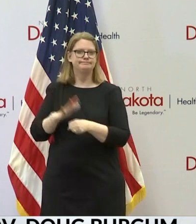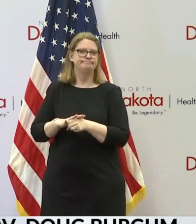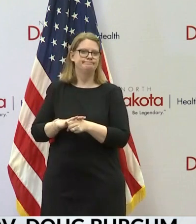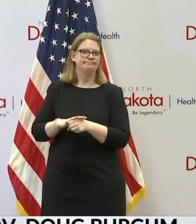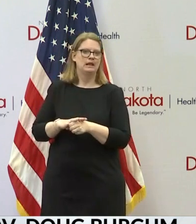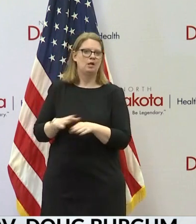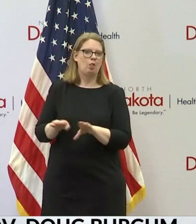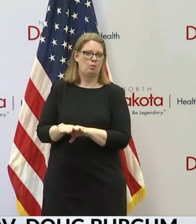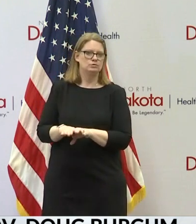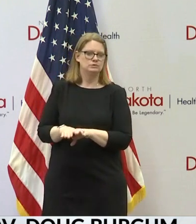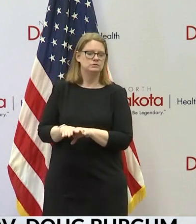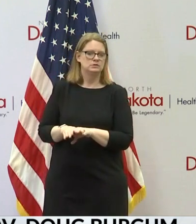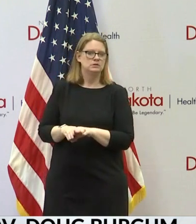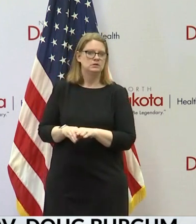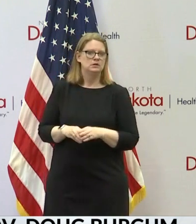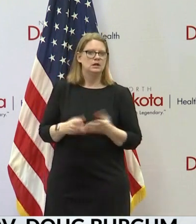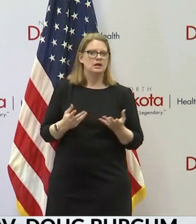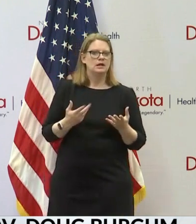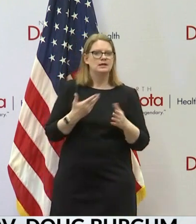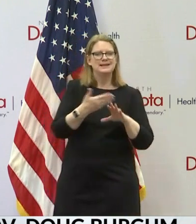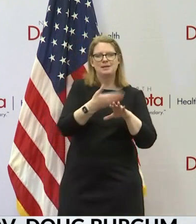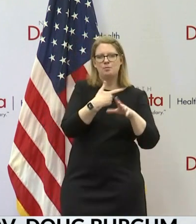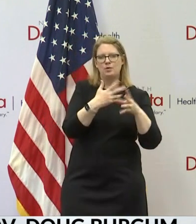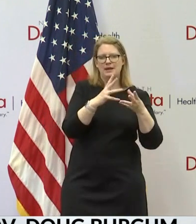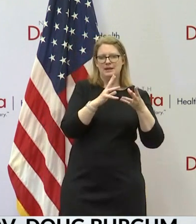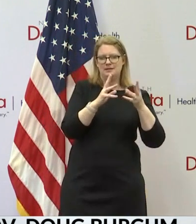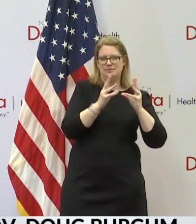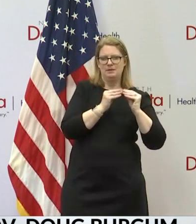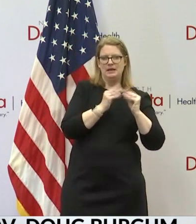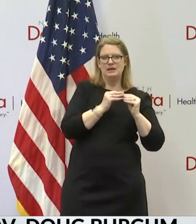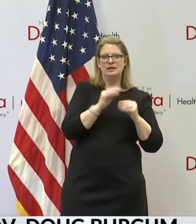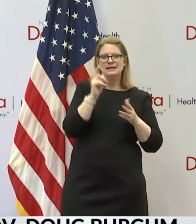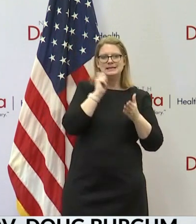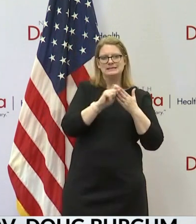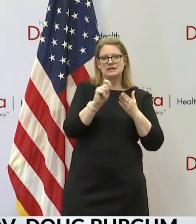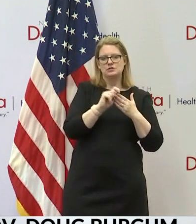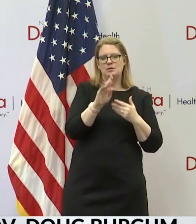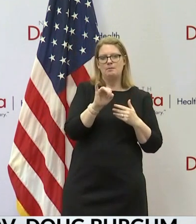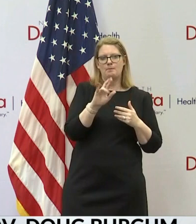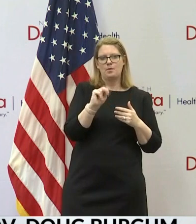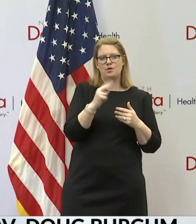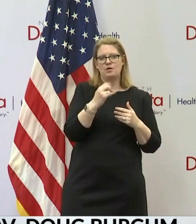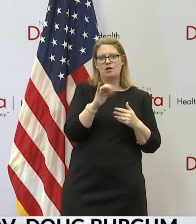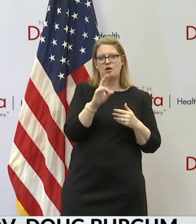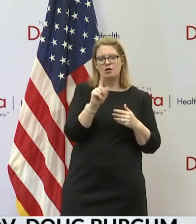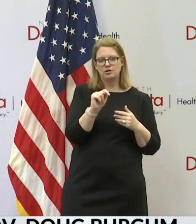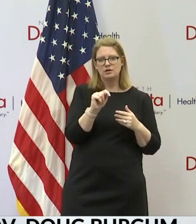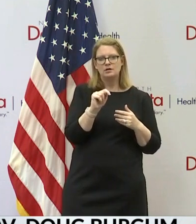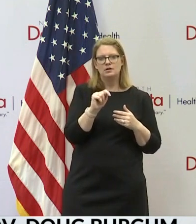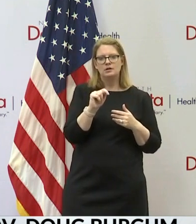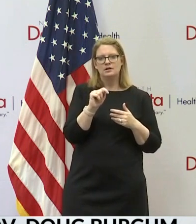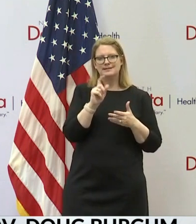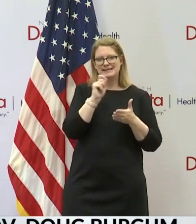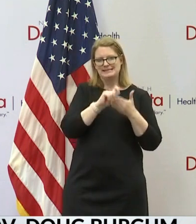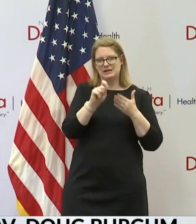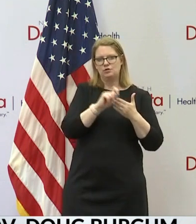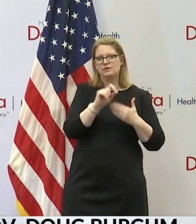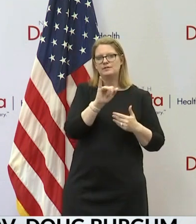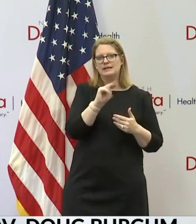North Dakota. And that was, again, one of the things in the pre-meeting. Of course, Secretary Bernhardt from the Secretary of